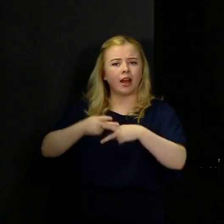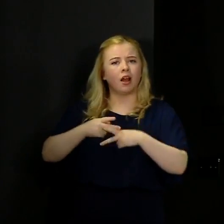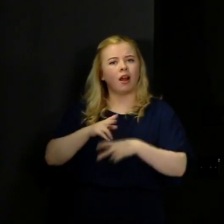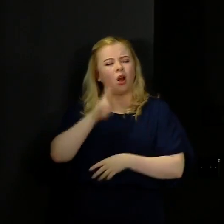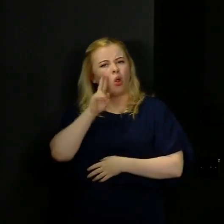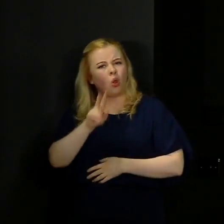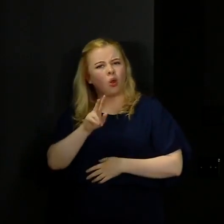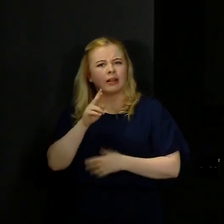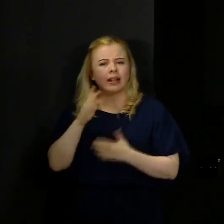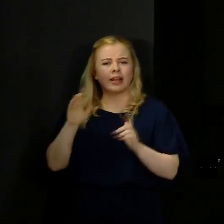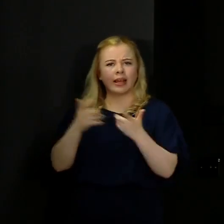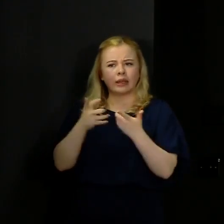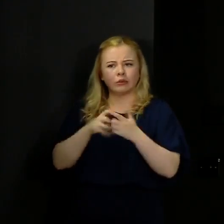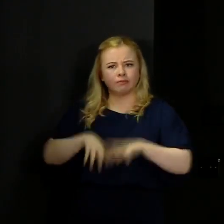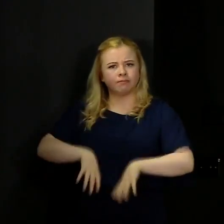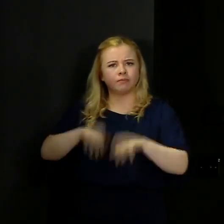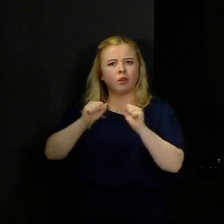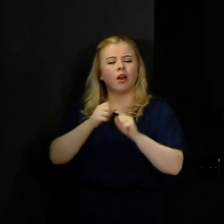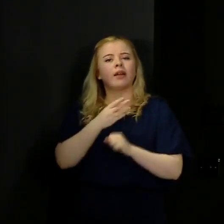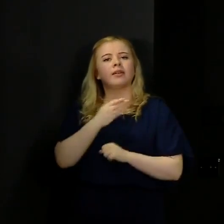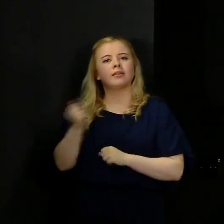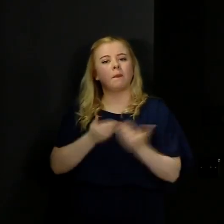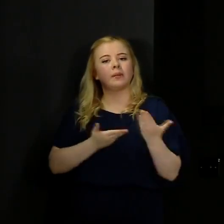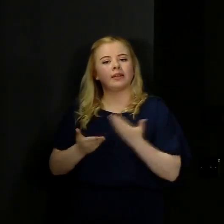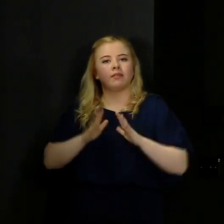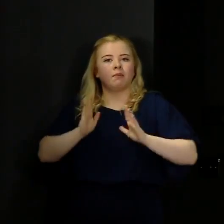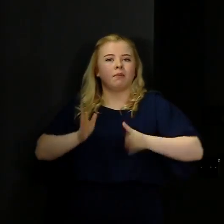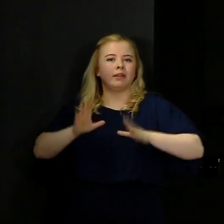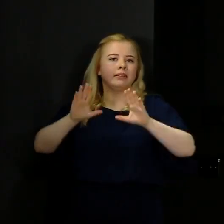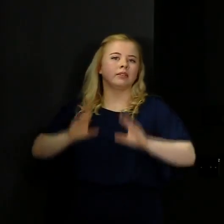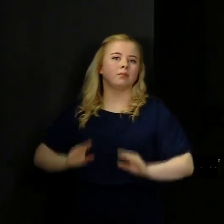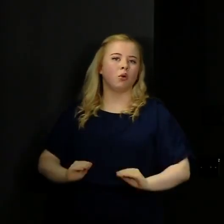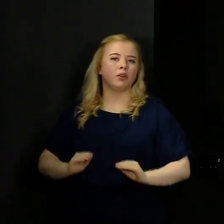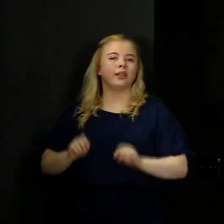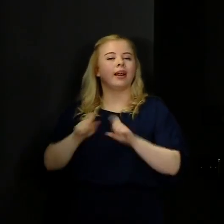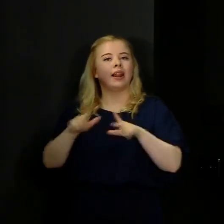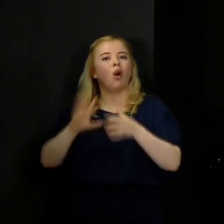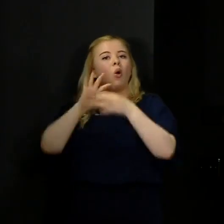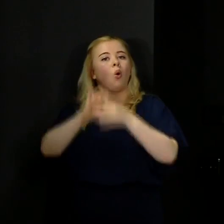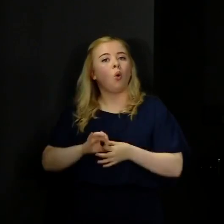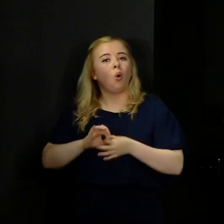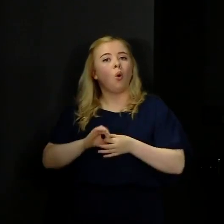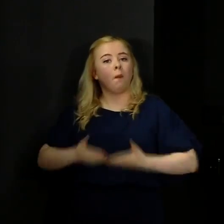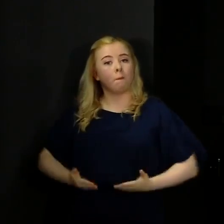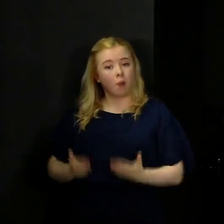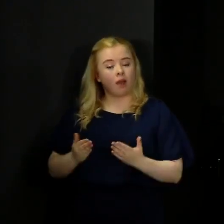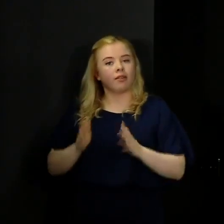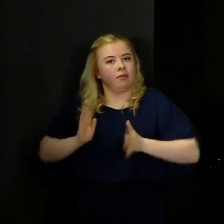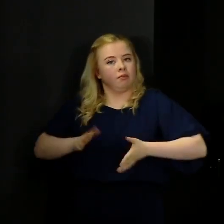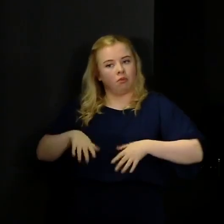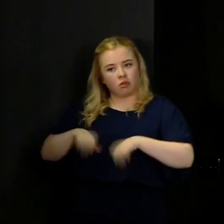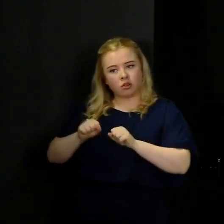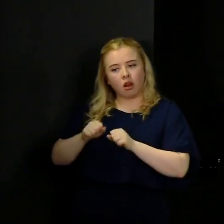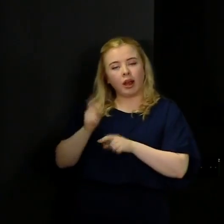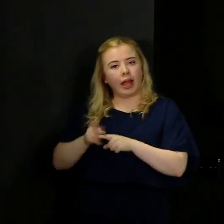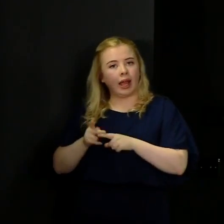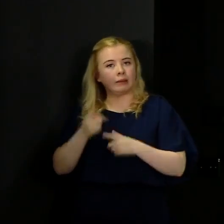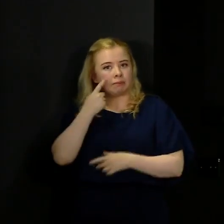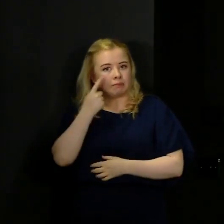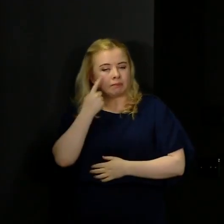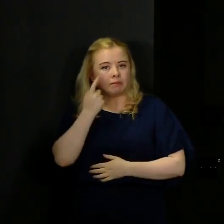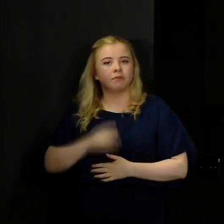at how we can restart some of the services that have been paused, such as home births. And all across the country, the maternity services